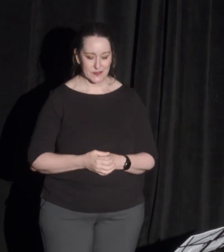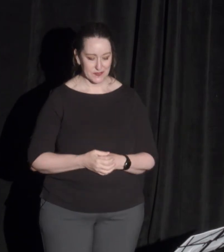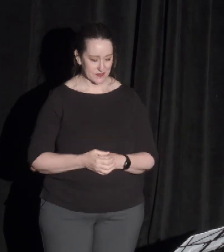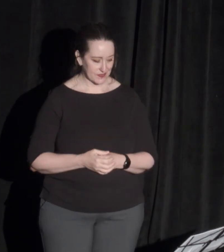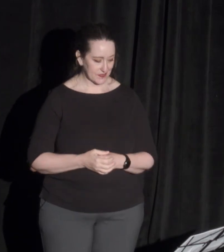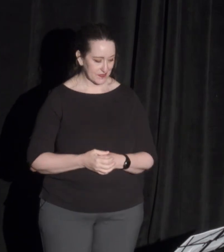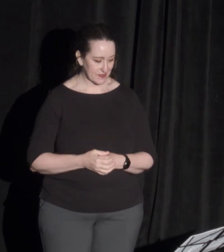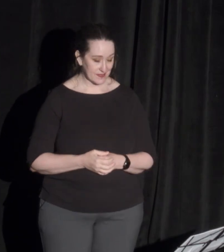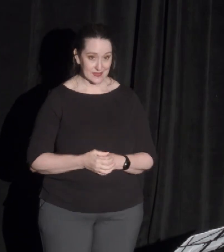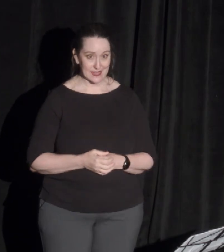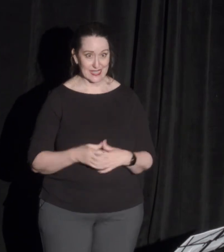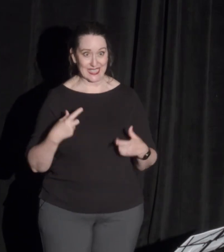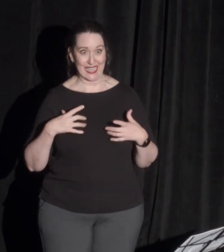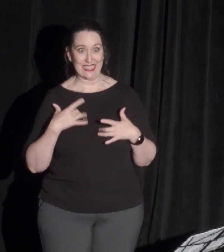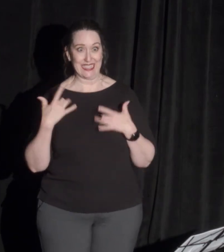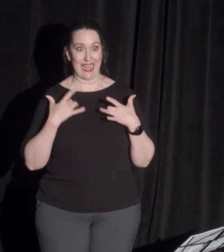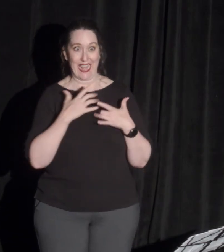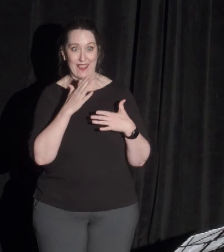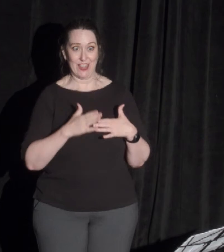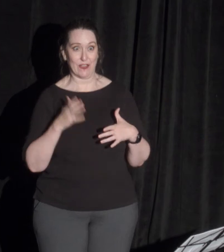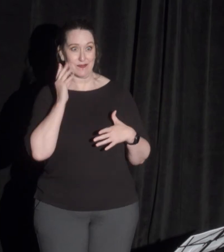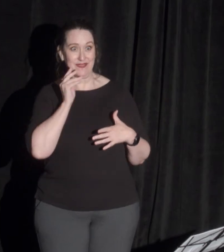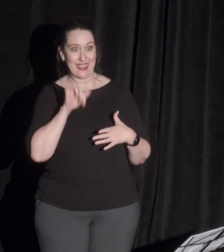This is very exciting. I've never done this before.